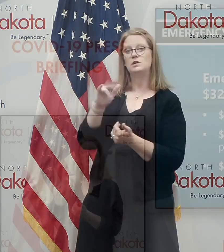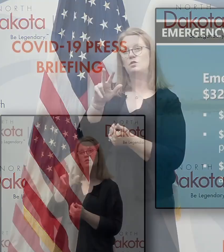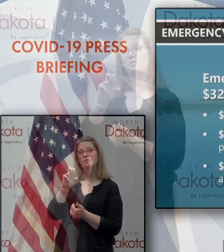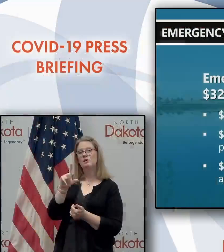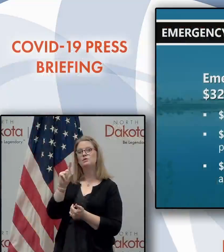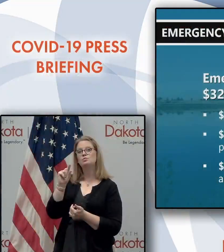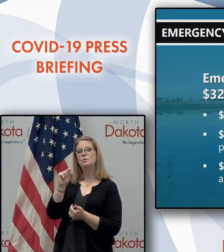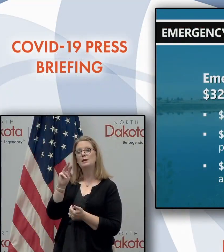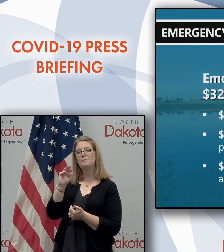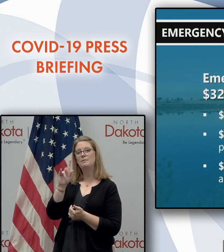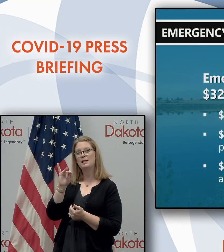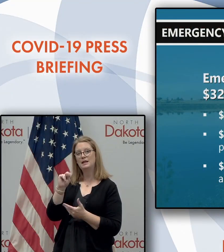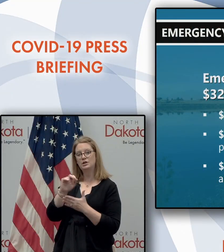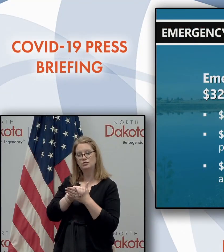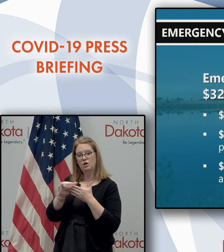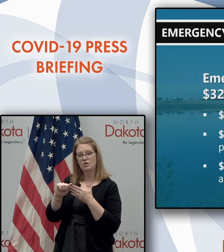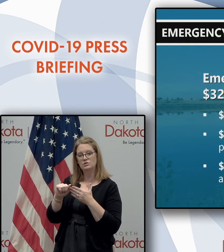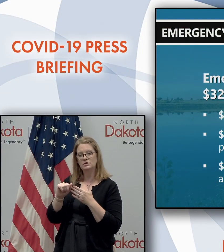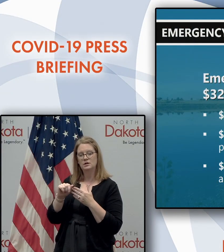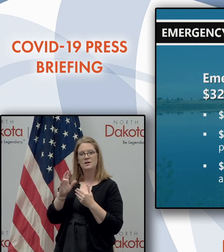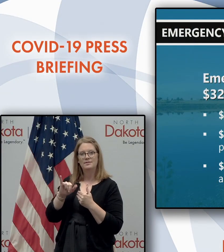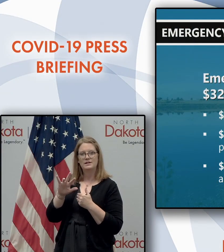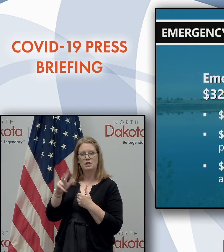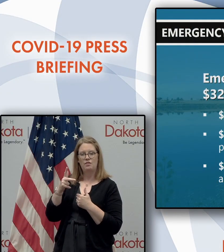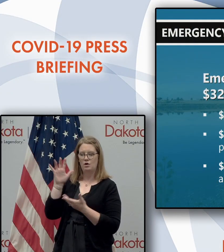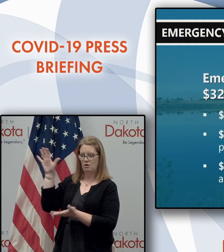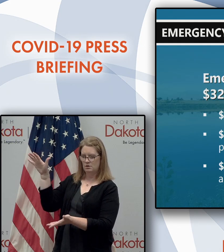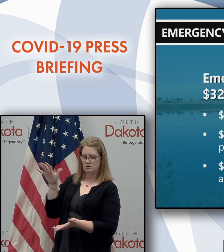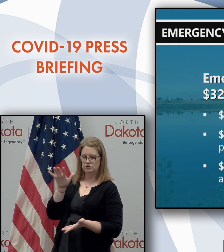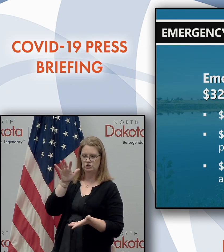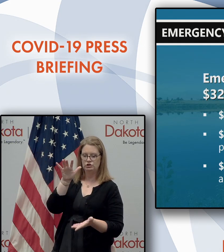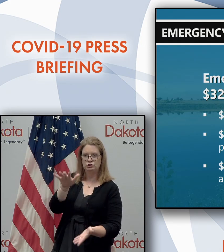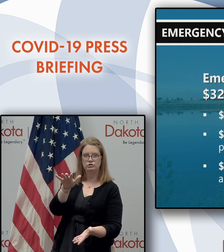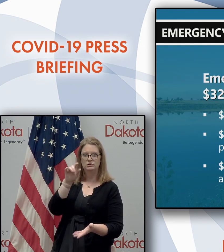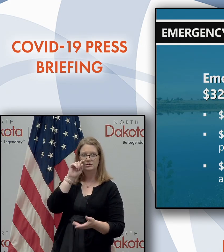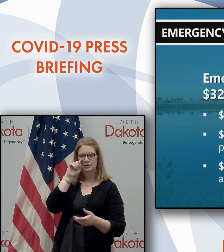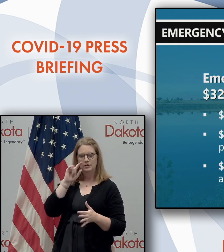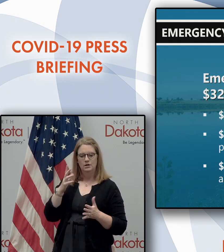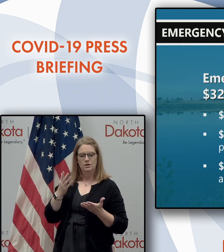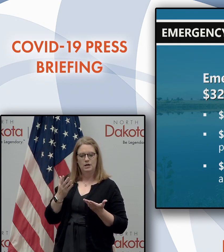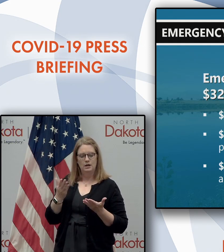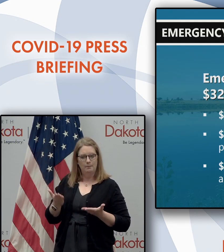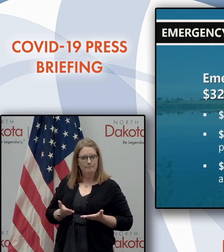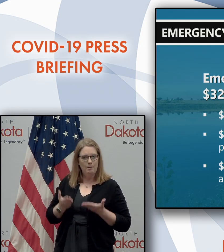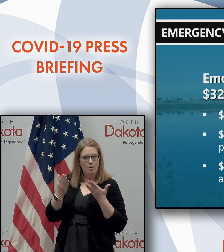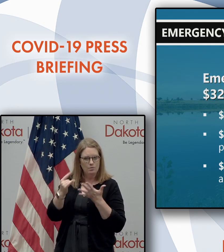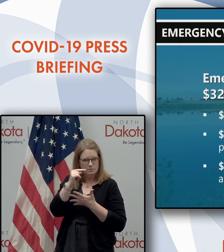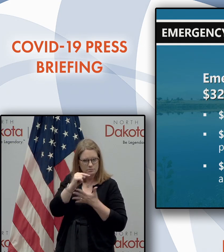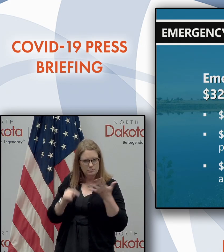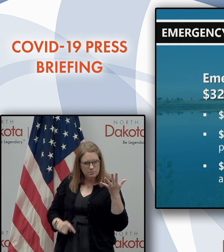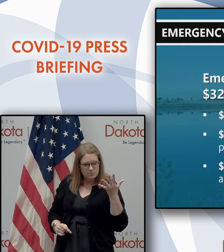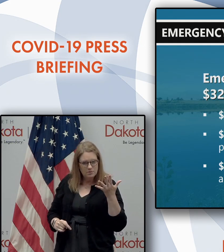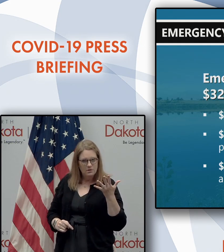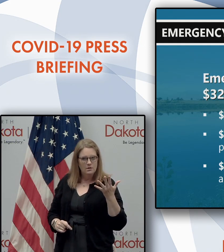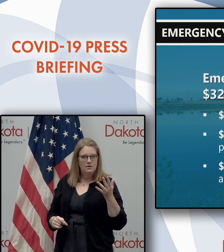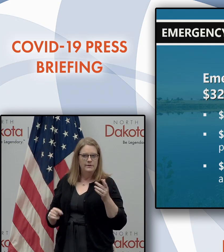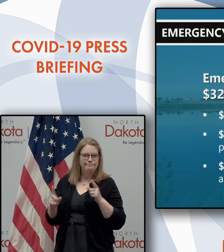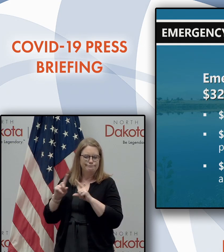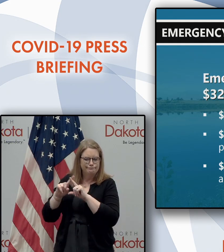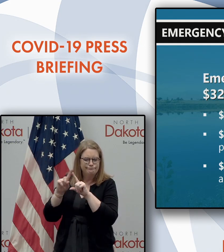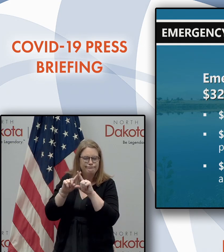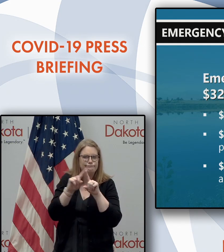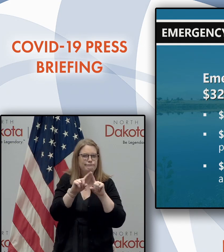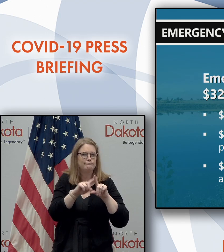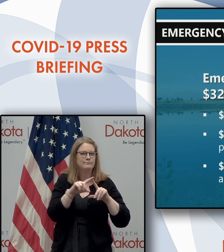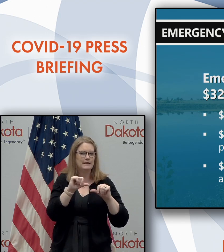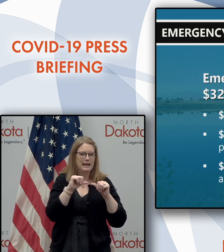million of federal funding. It was the third tranche of approvals, but those proposals, of course, came from dozens of different